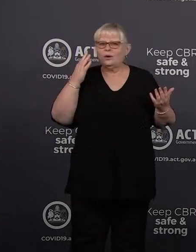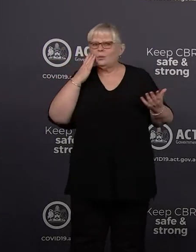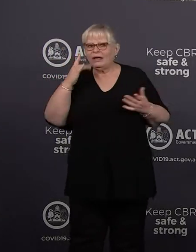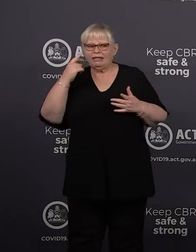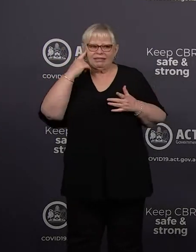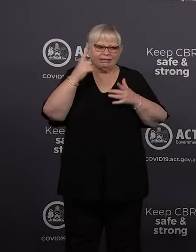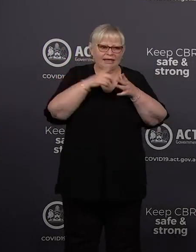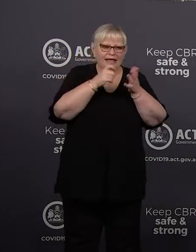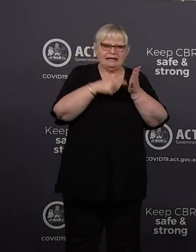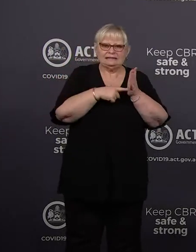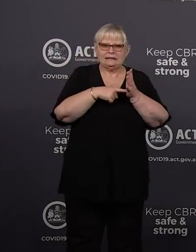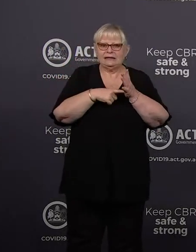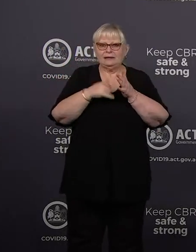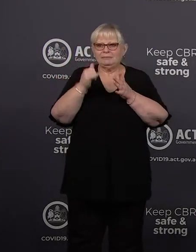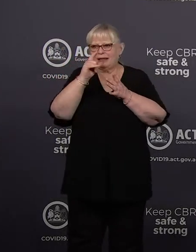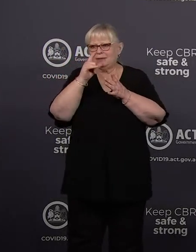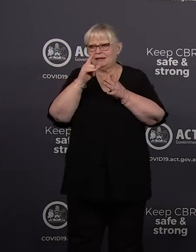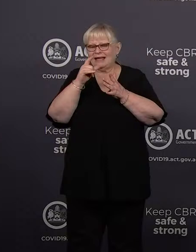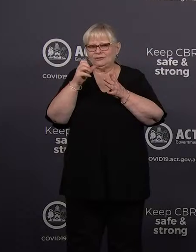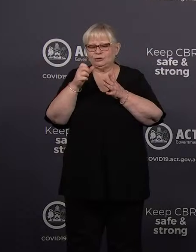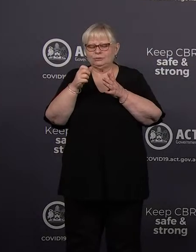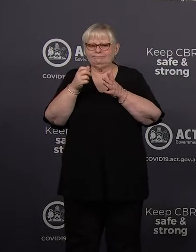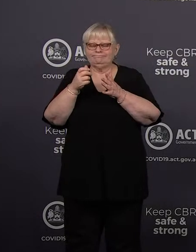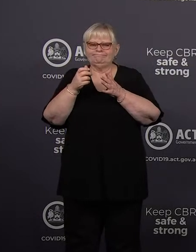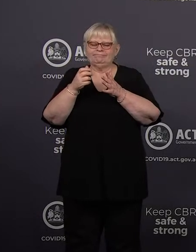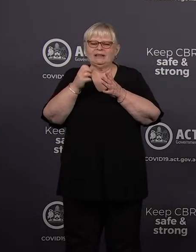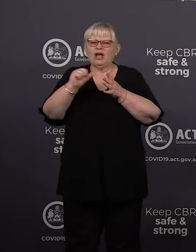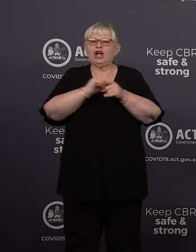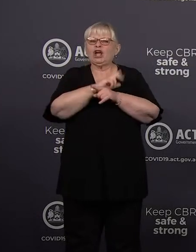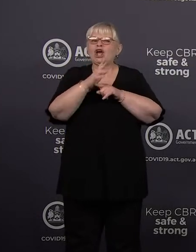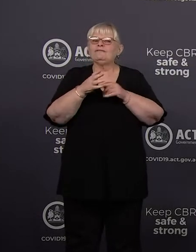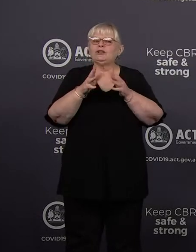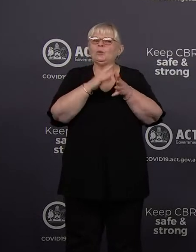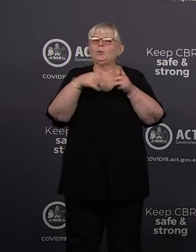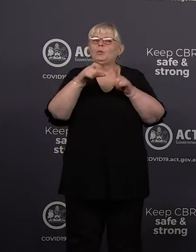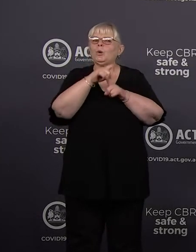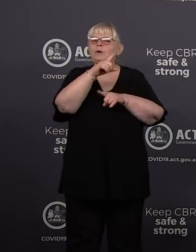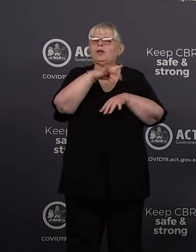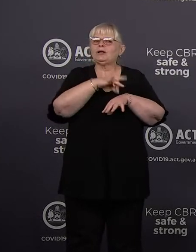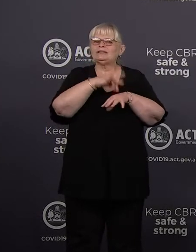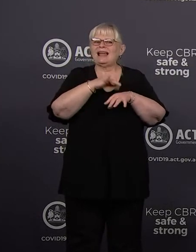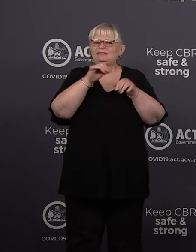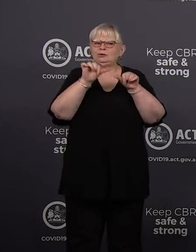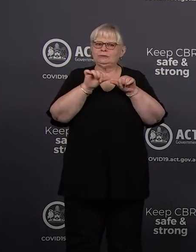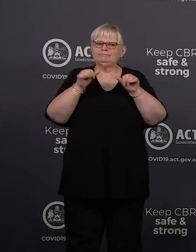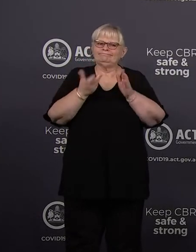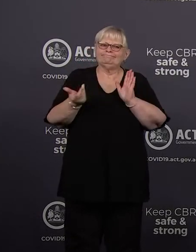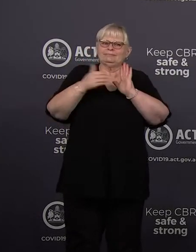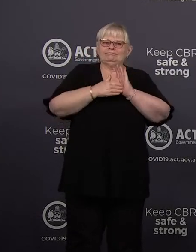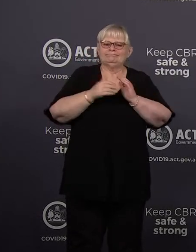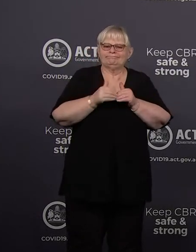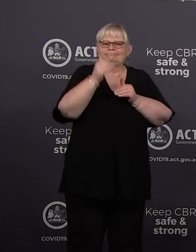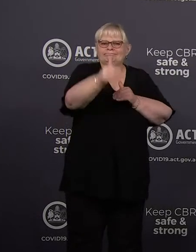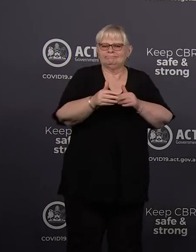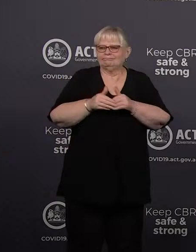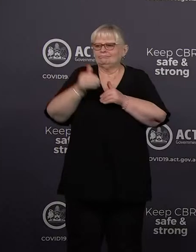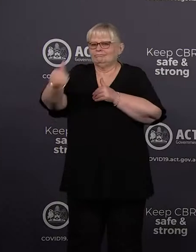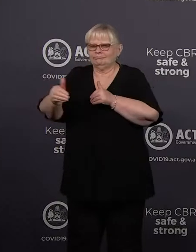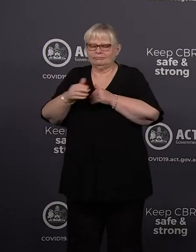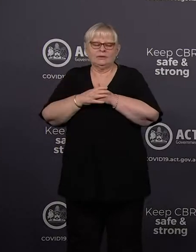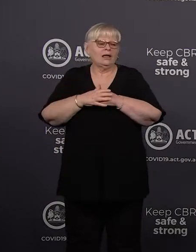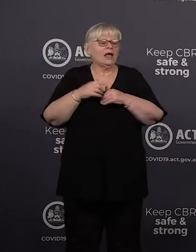the ACT might need to expand its COVID wards? Yeah, look, I don't have that updated number on the number of staff who are in quarantine